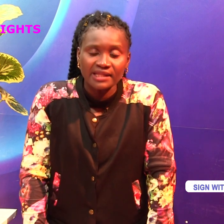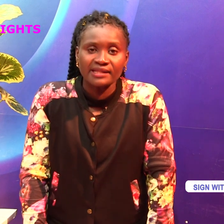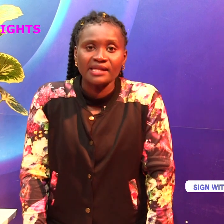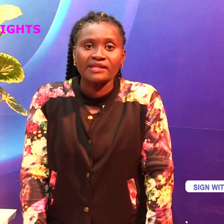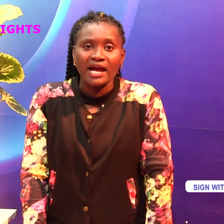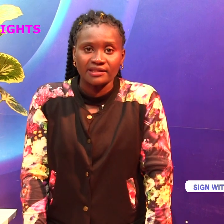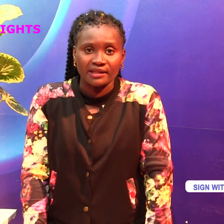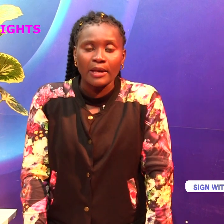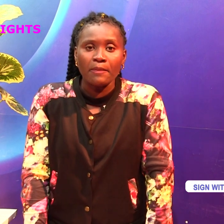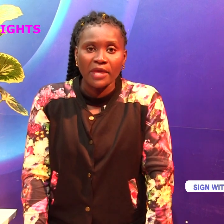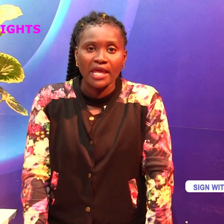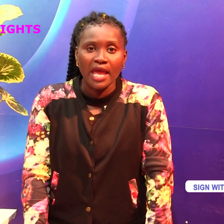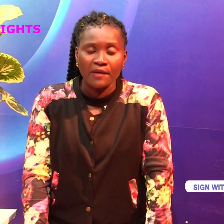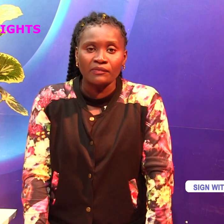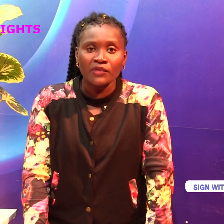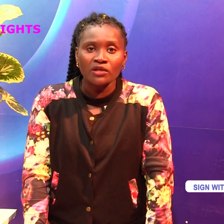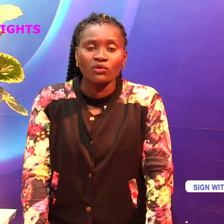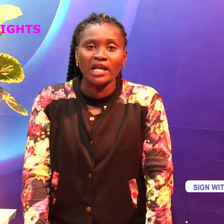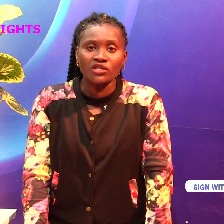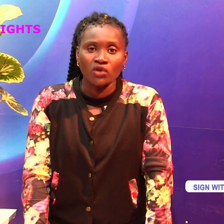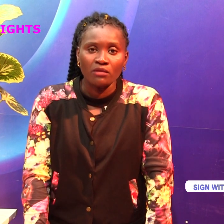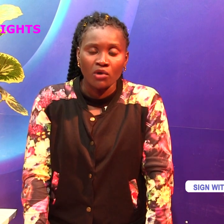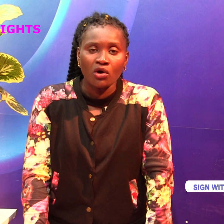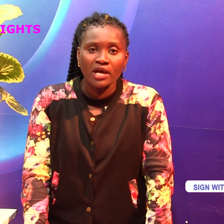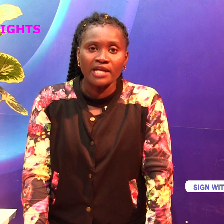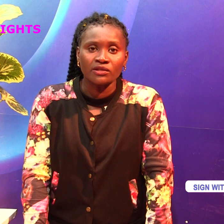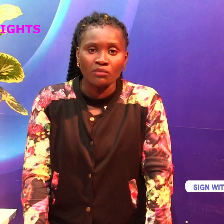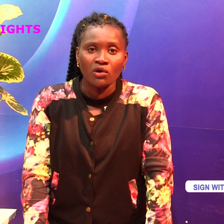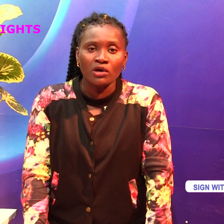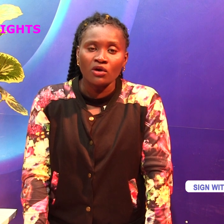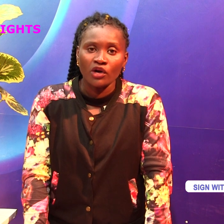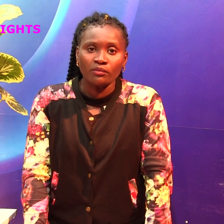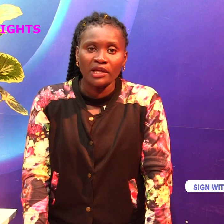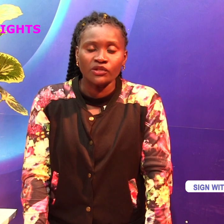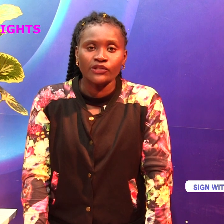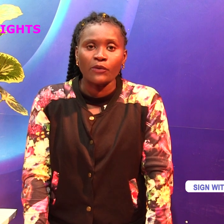is 6:30 p.m. You will enjoy more and more. God bless you so much